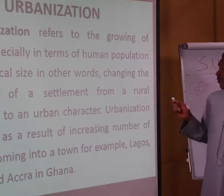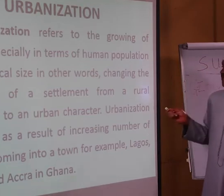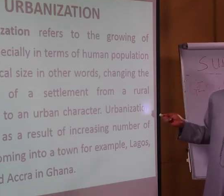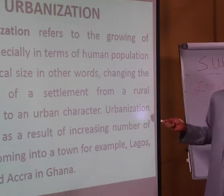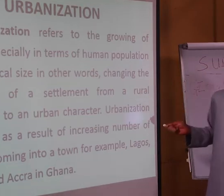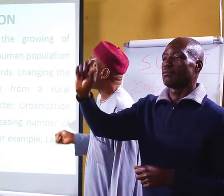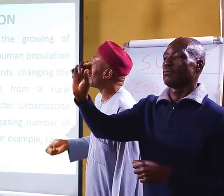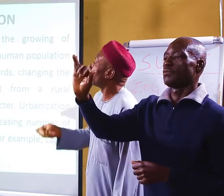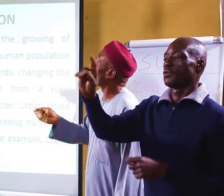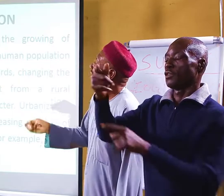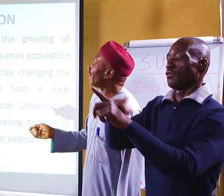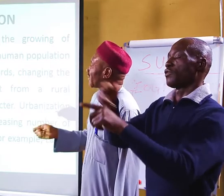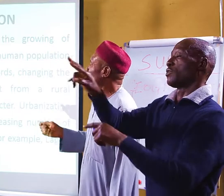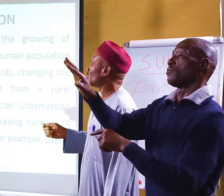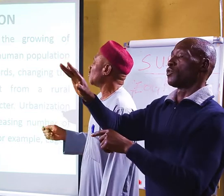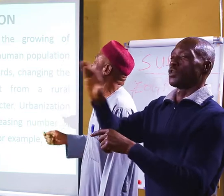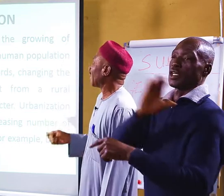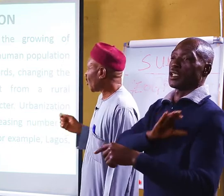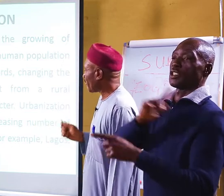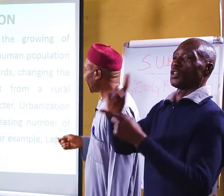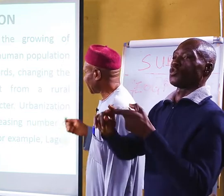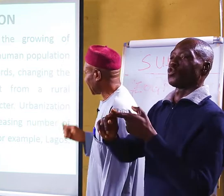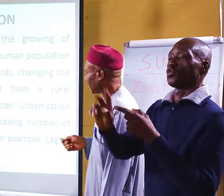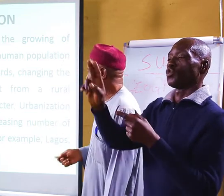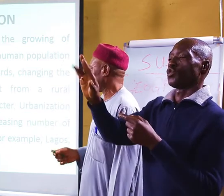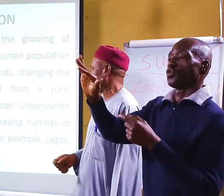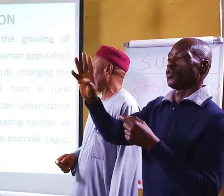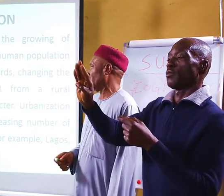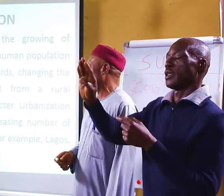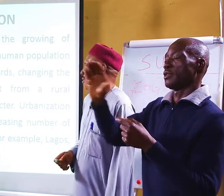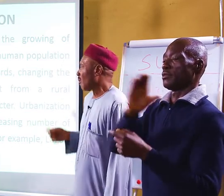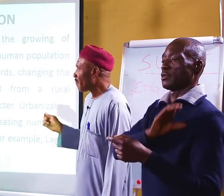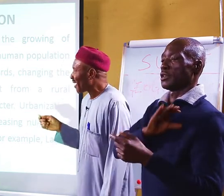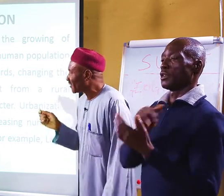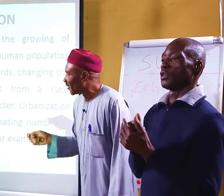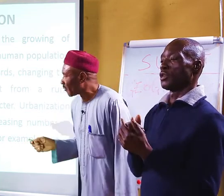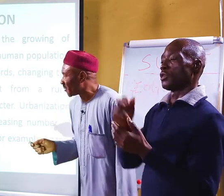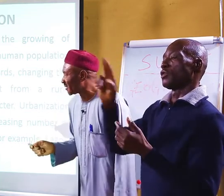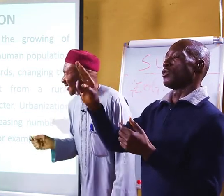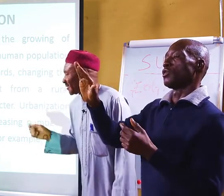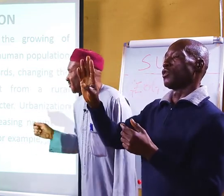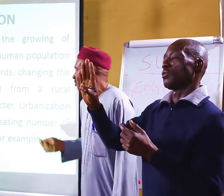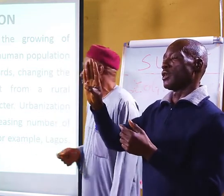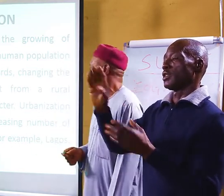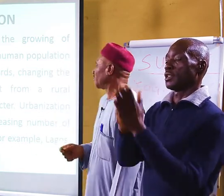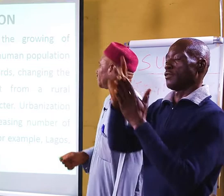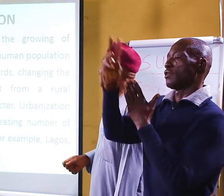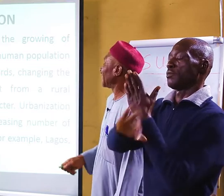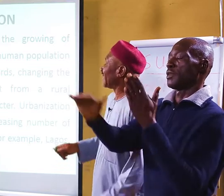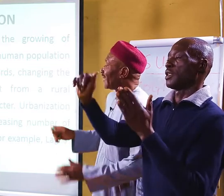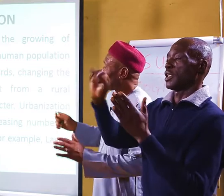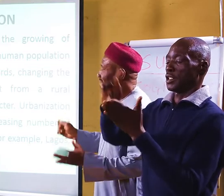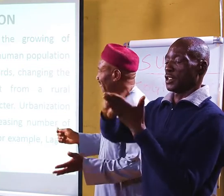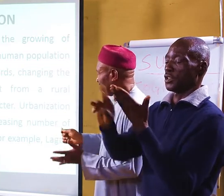settlement from rural character to an urban character. Urban development as a result of